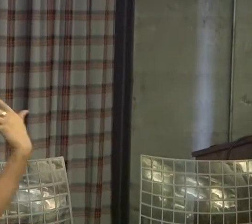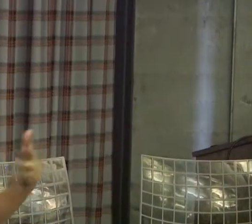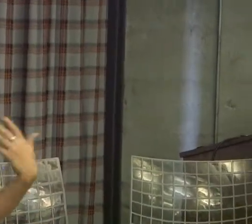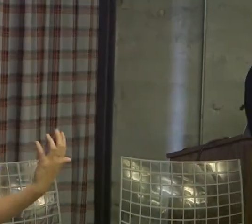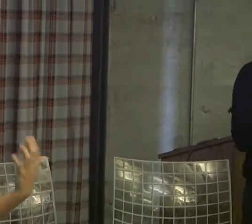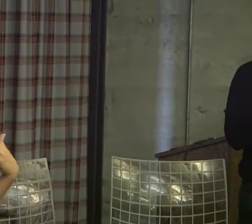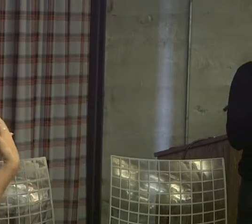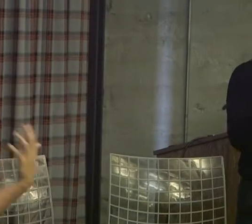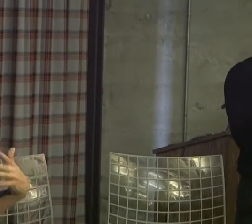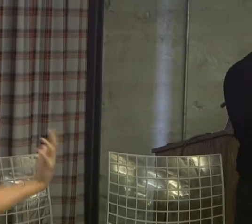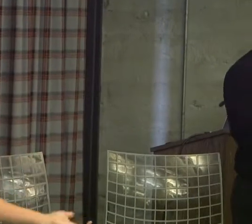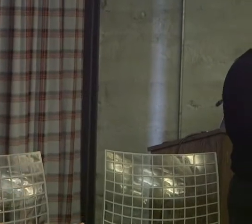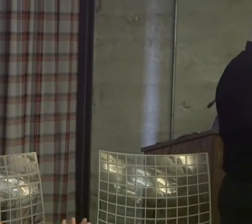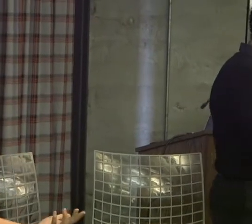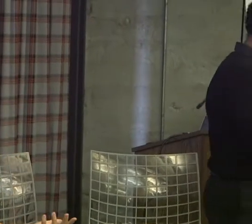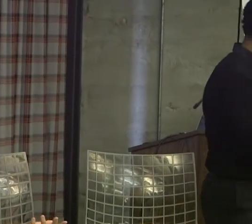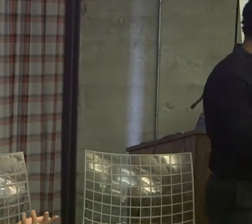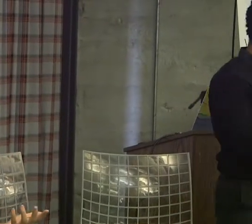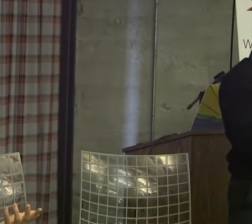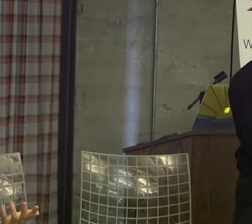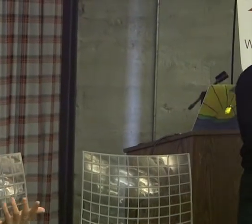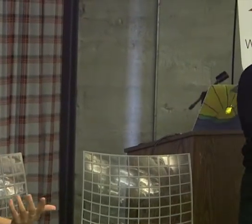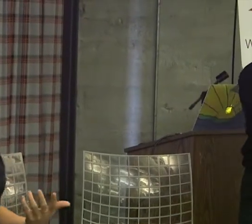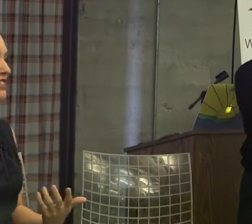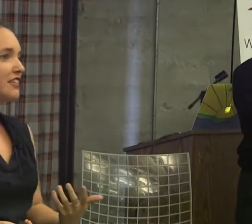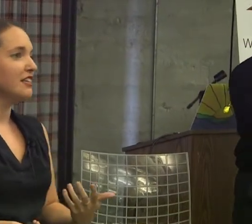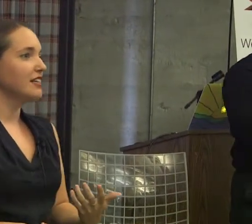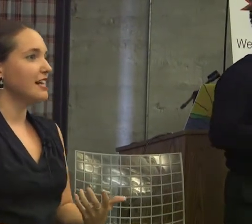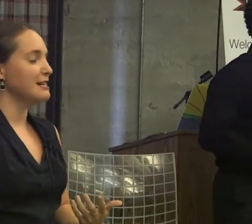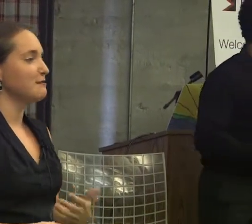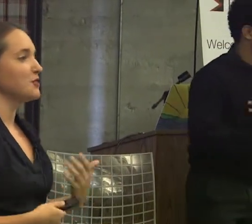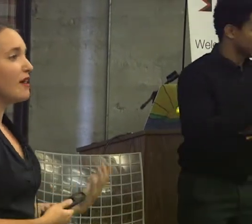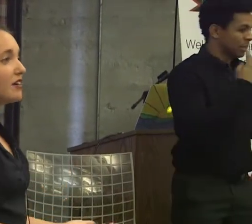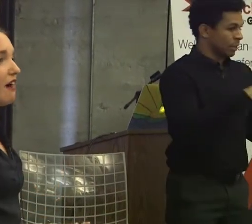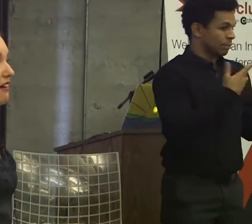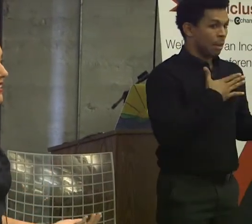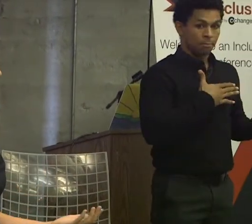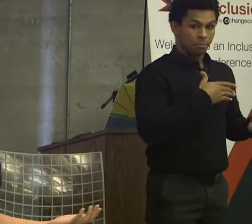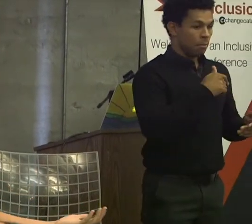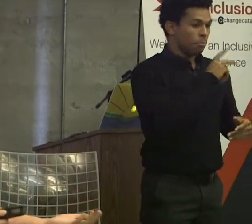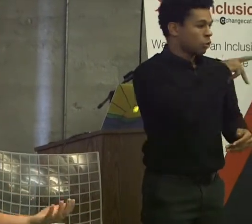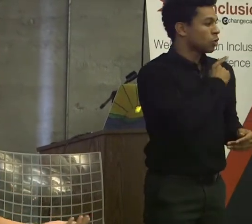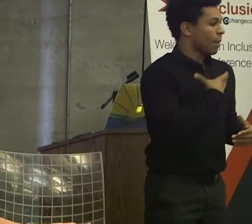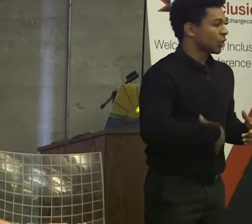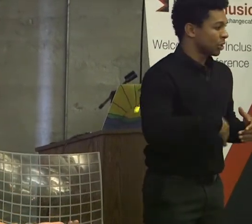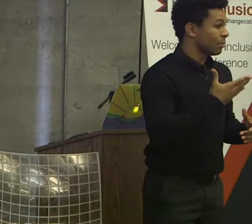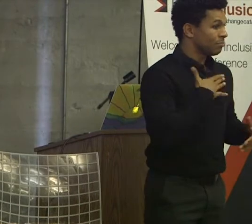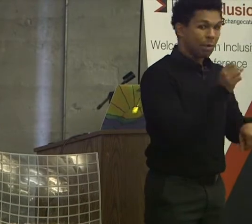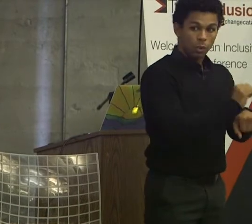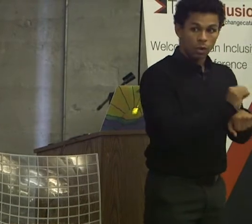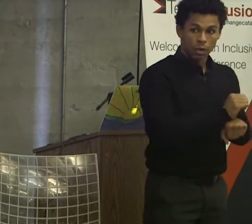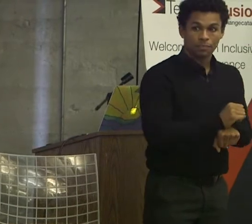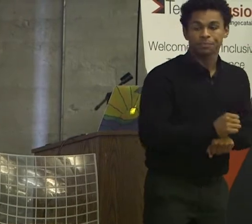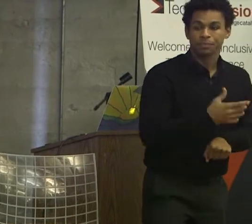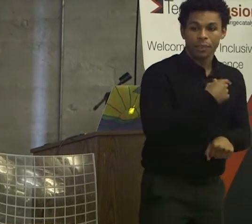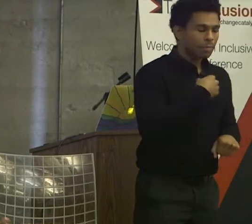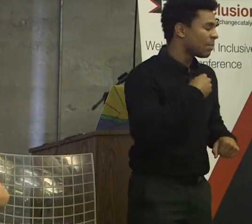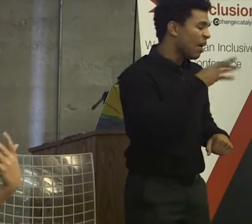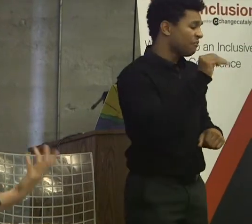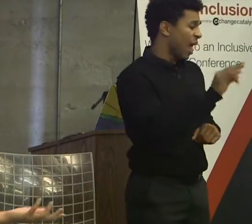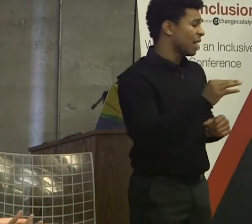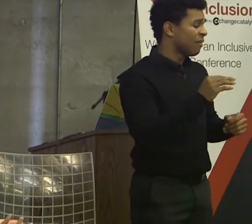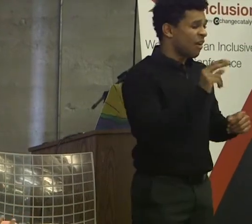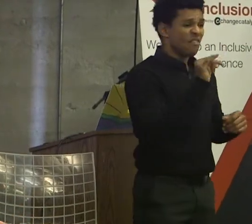talking about what I think of as my personal passion in the work I do. So I have a colleague that is a big fan of asking hard